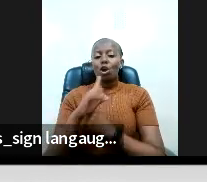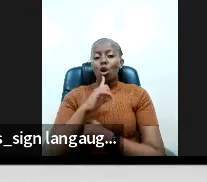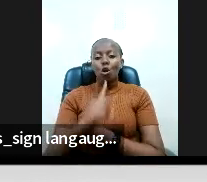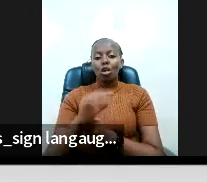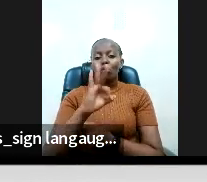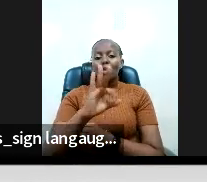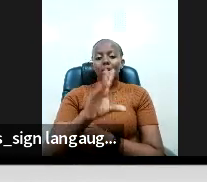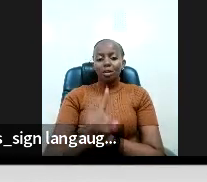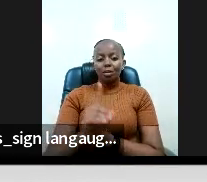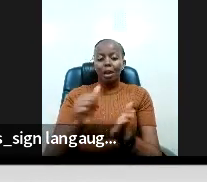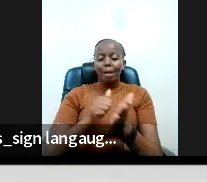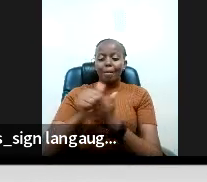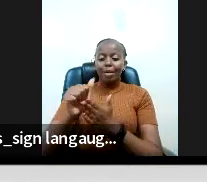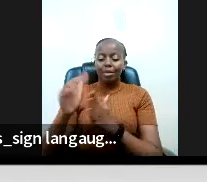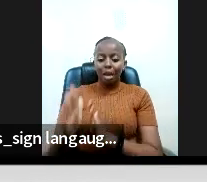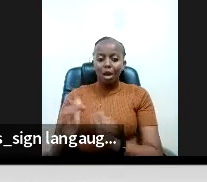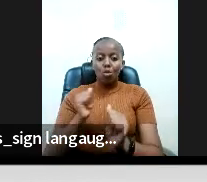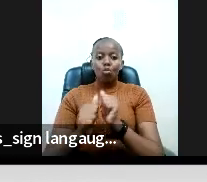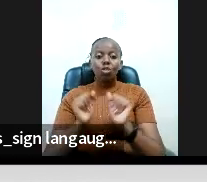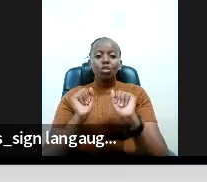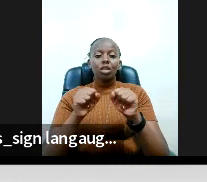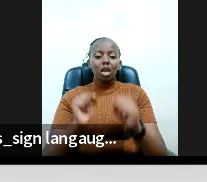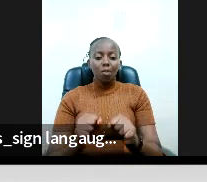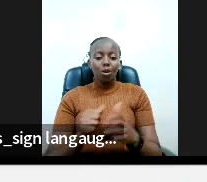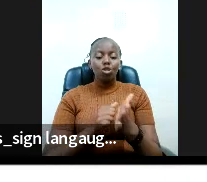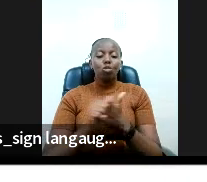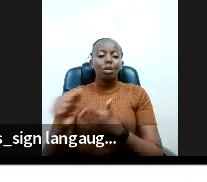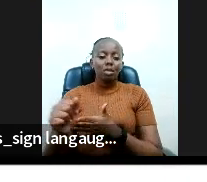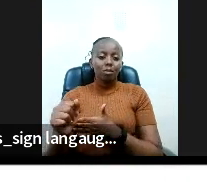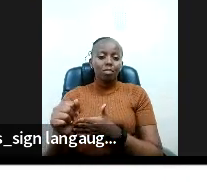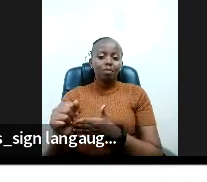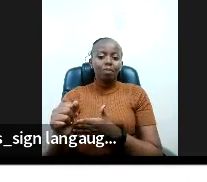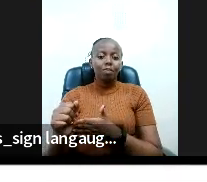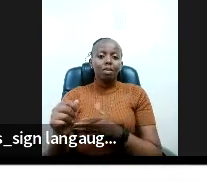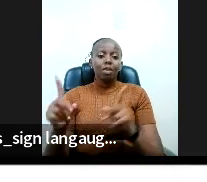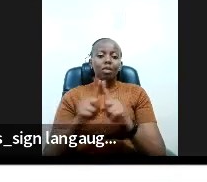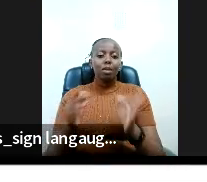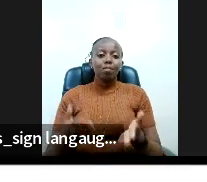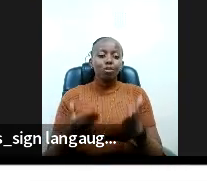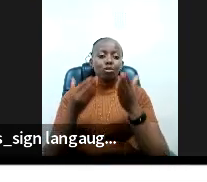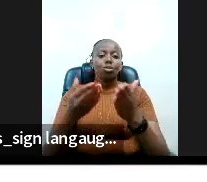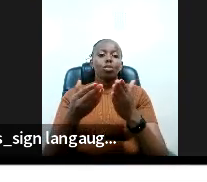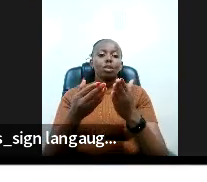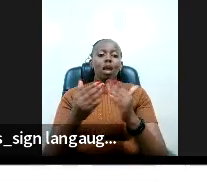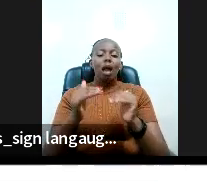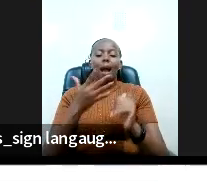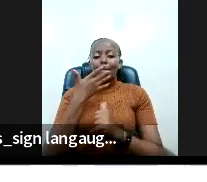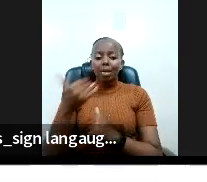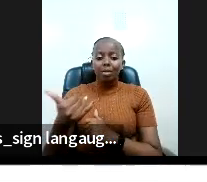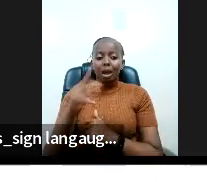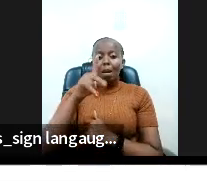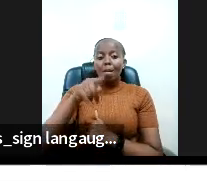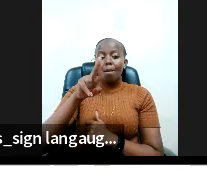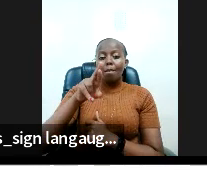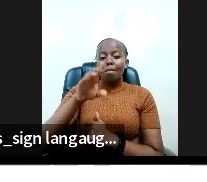printer, which is able to print and produce an elevated prosthetic